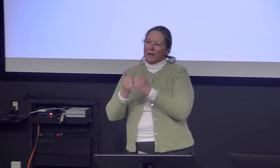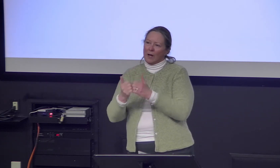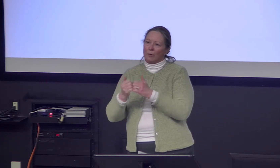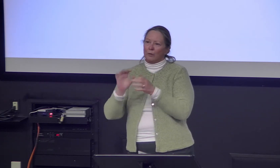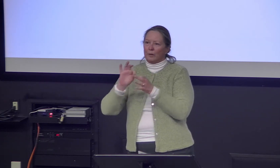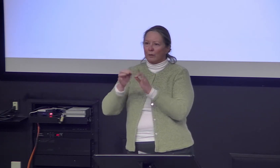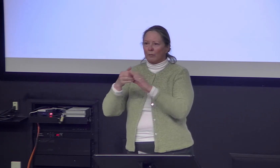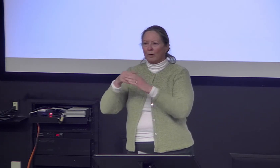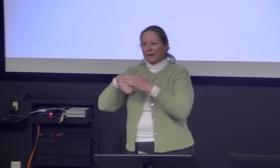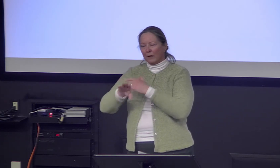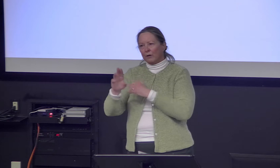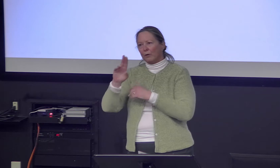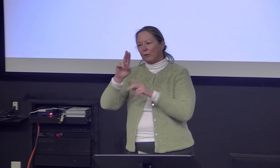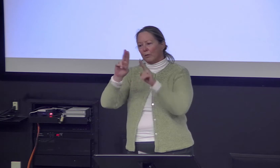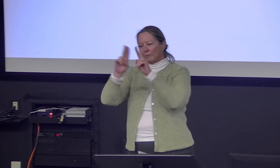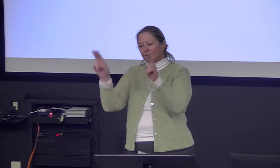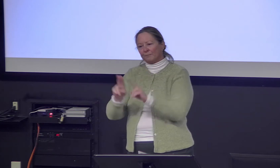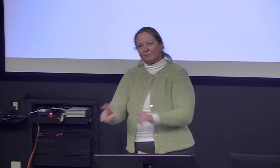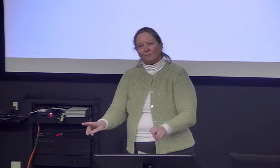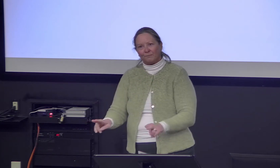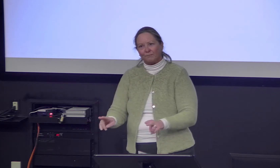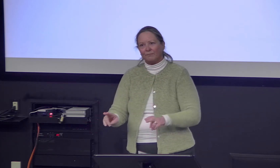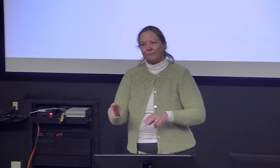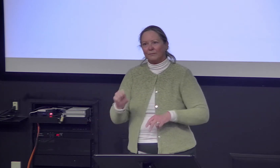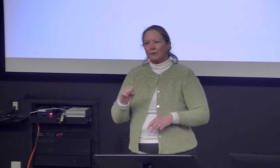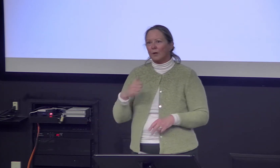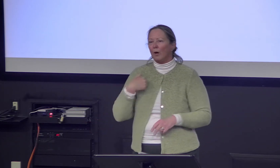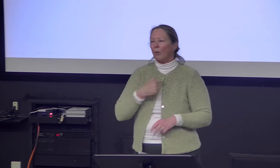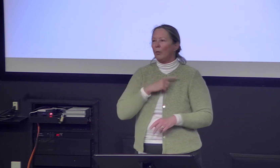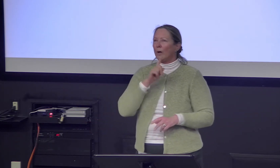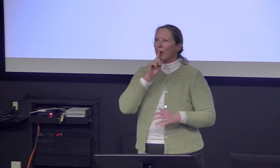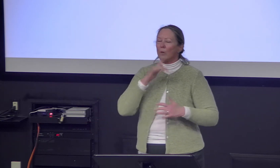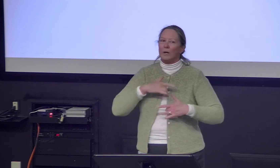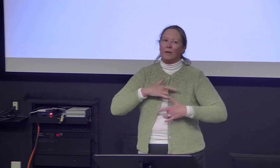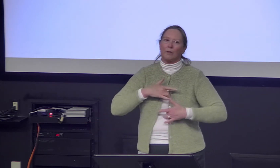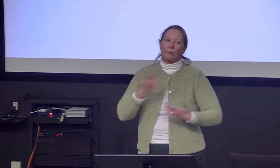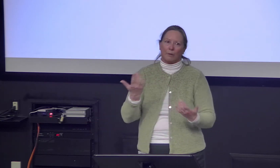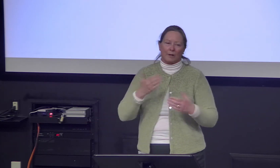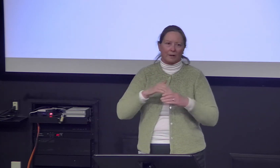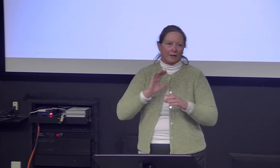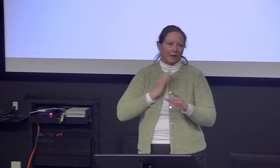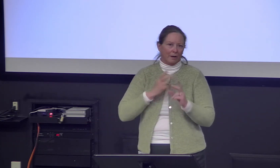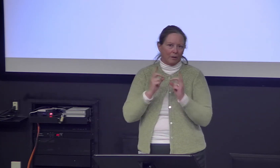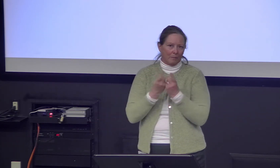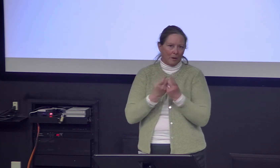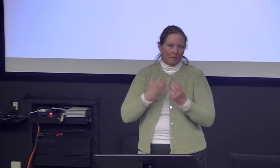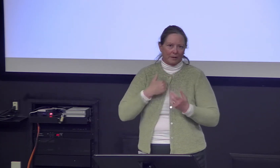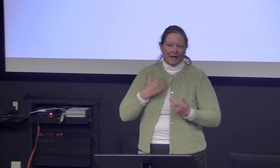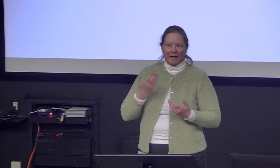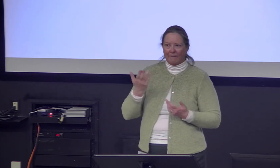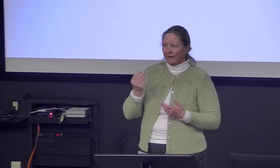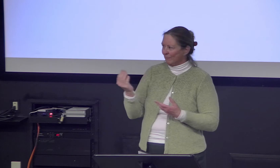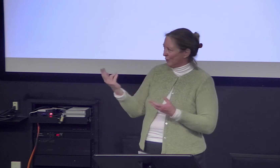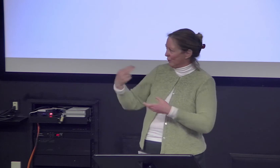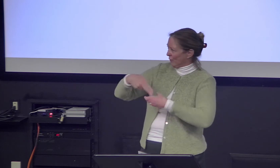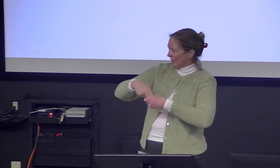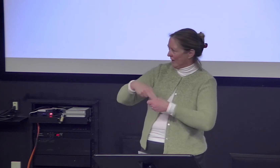community events and knows how to interpret internationally. So we're thrilled to have him in our